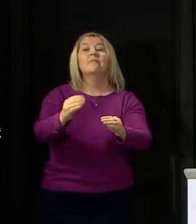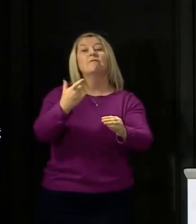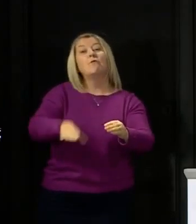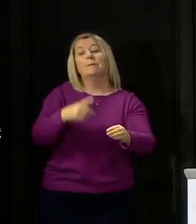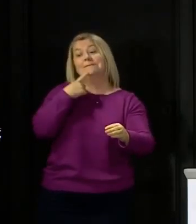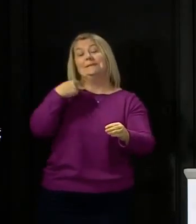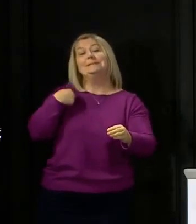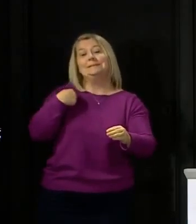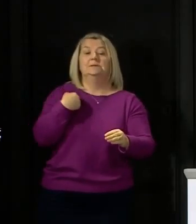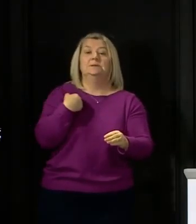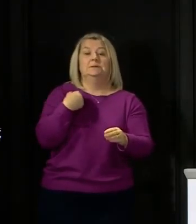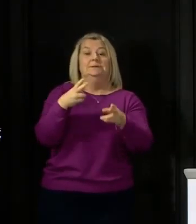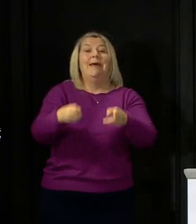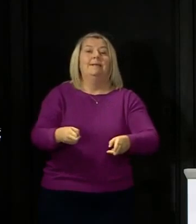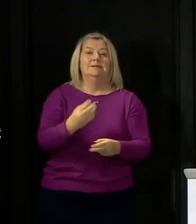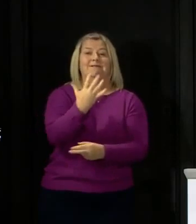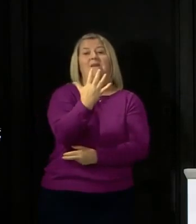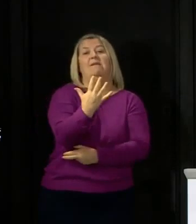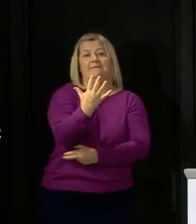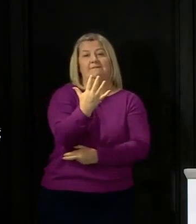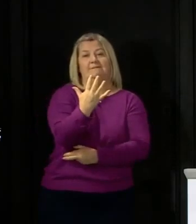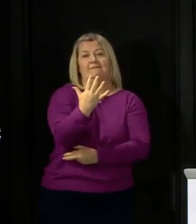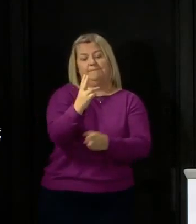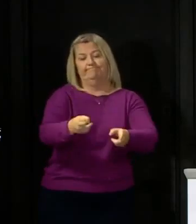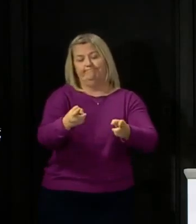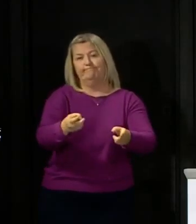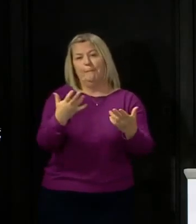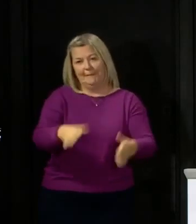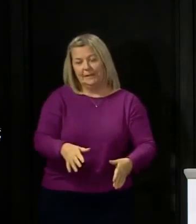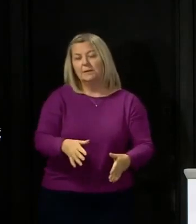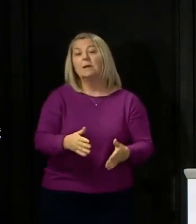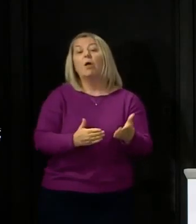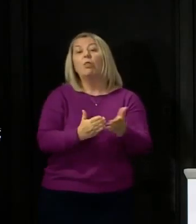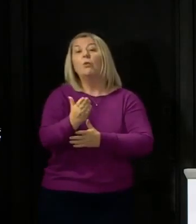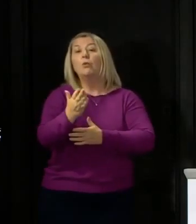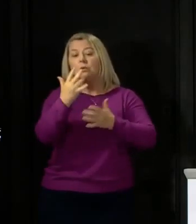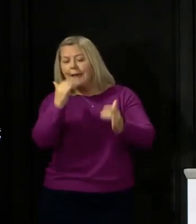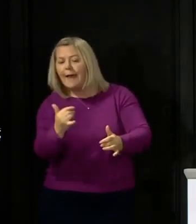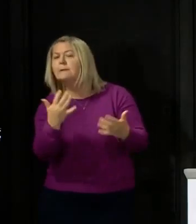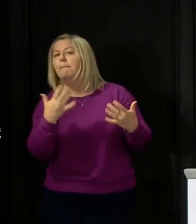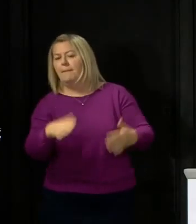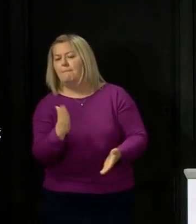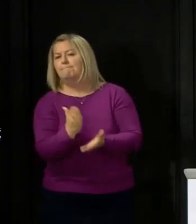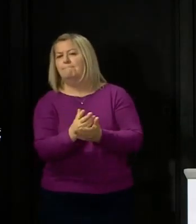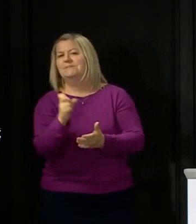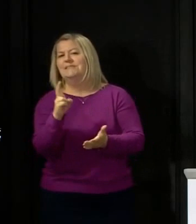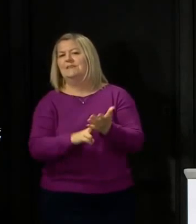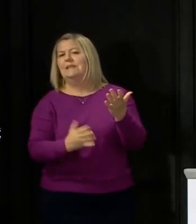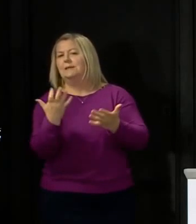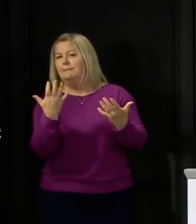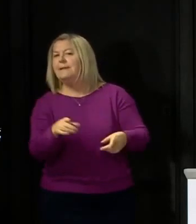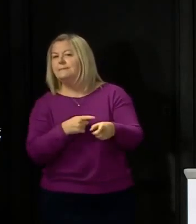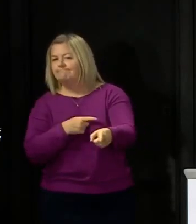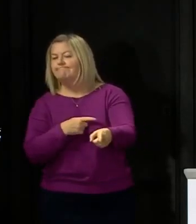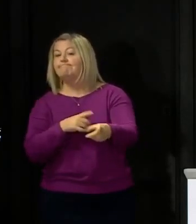hours, 5 deaths have been registered of patients who had been confirmed through a test as having COVID-19. That takes the total number